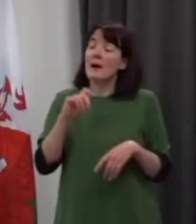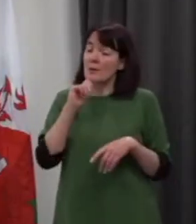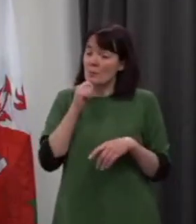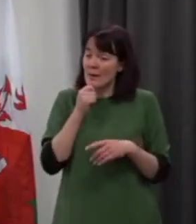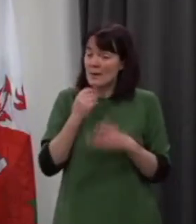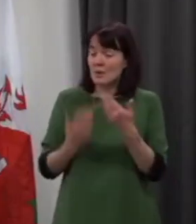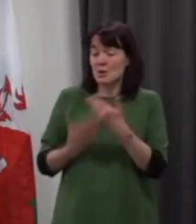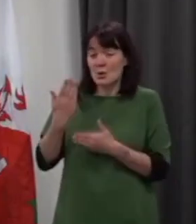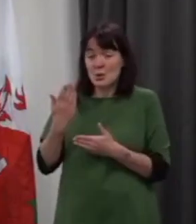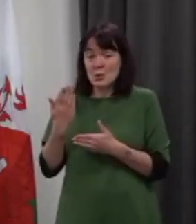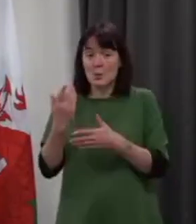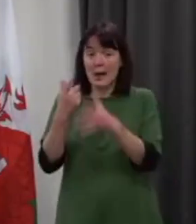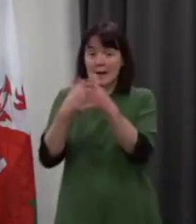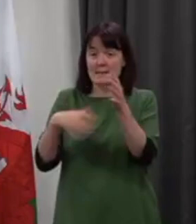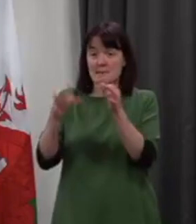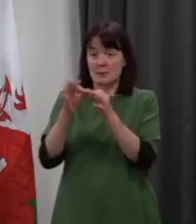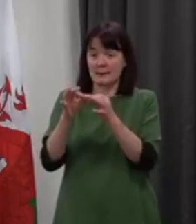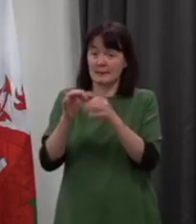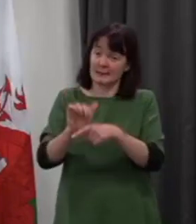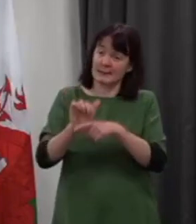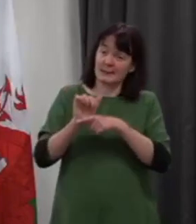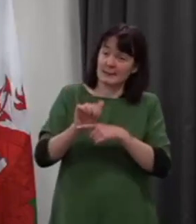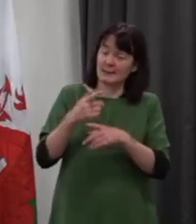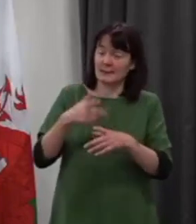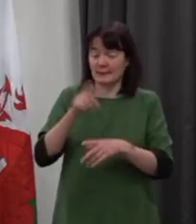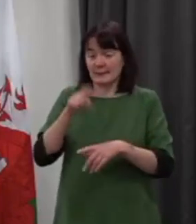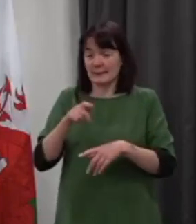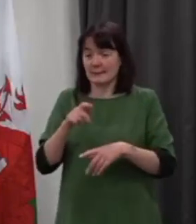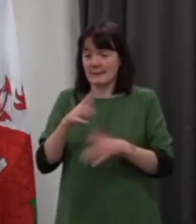well. Thank you. And a second question.